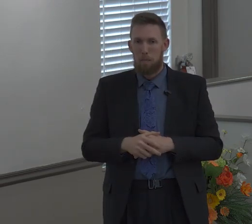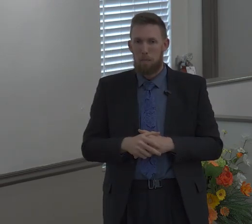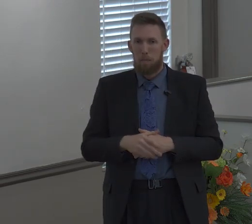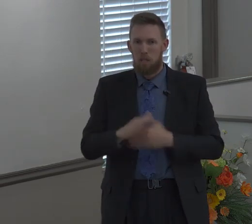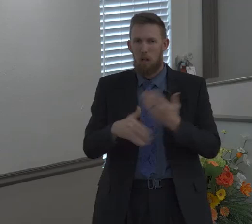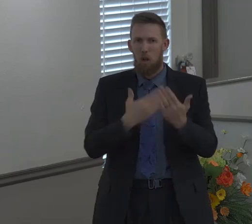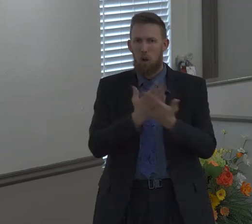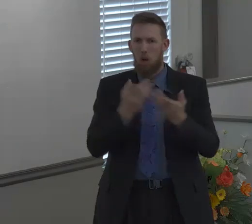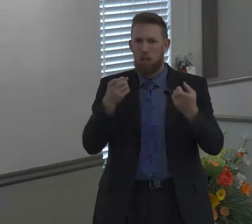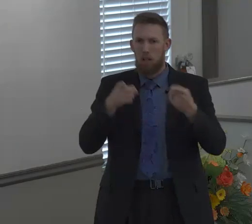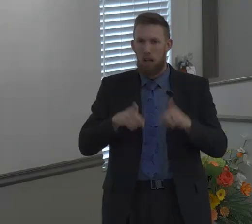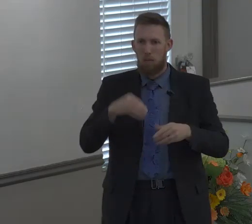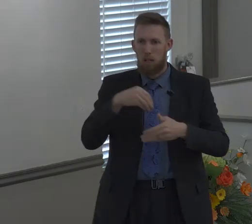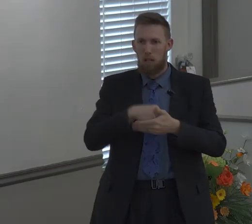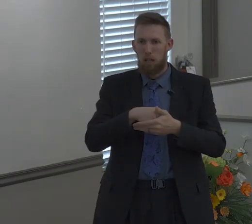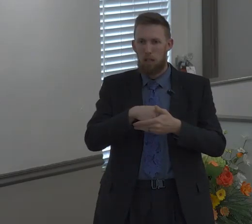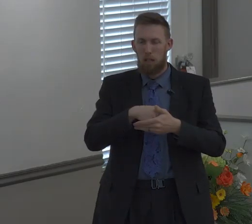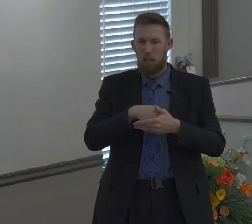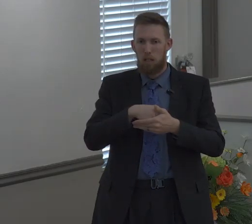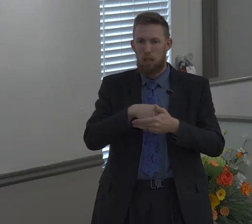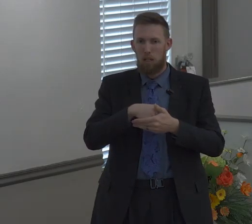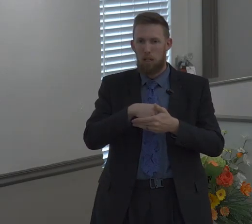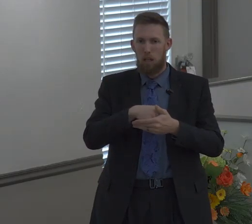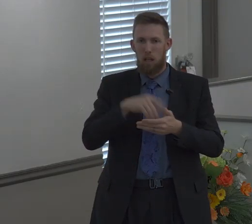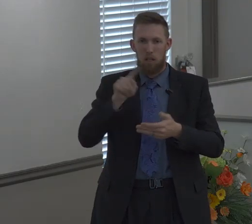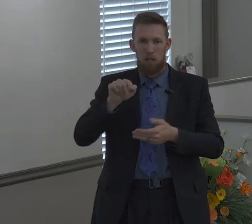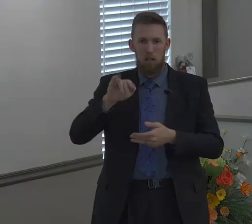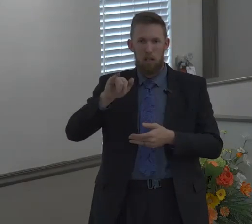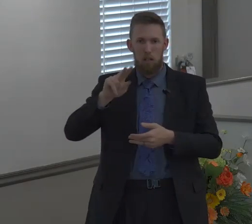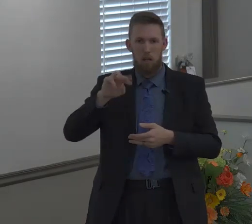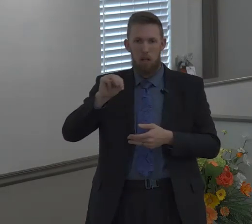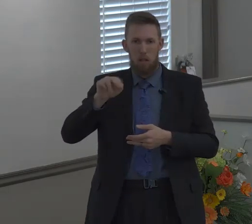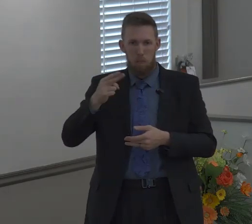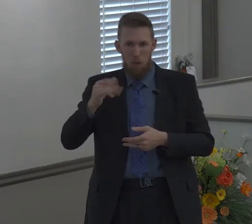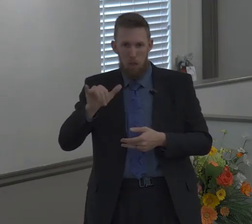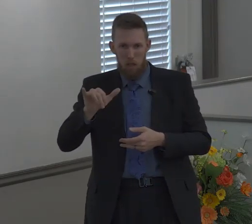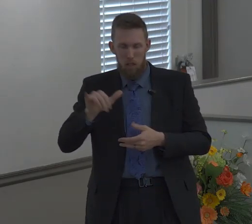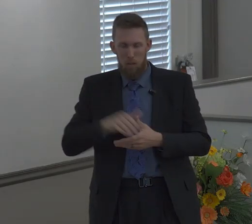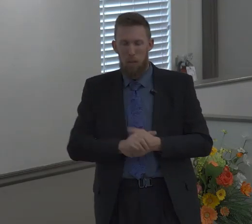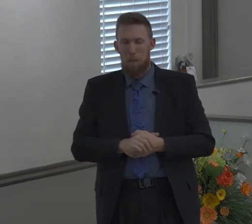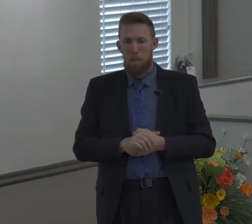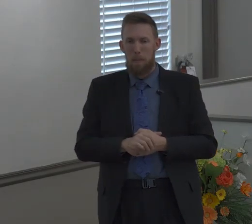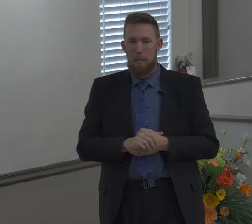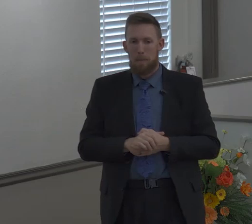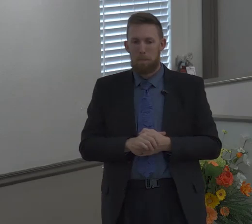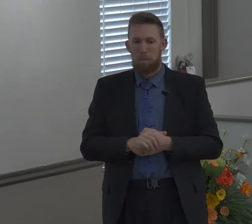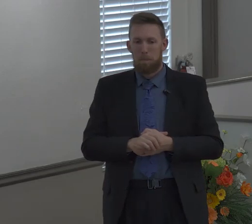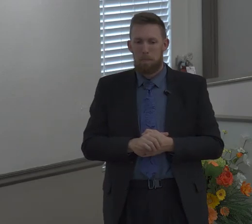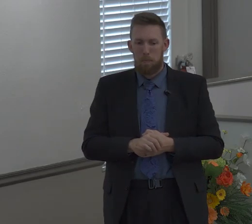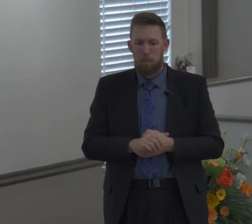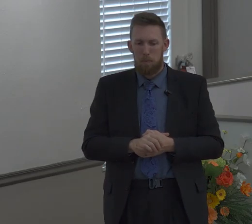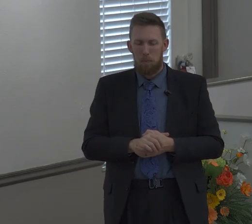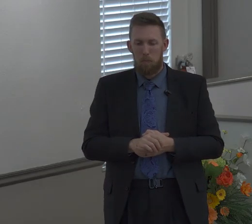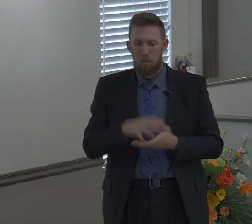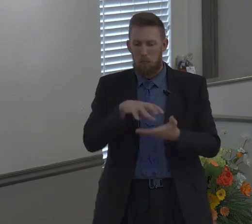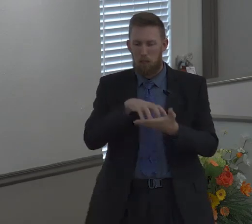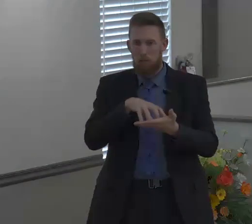on in this passage of Scripture in Timothy is the fact